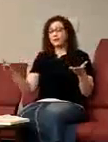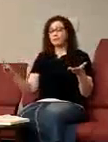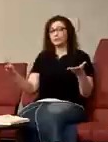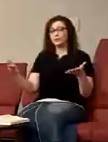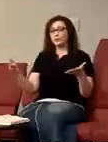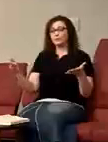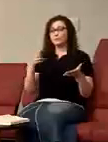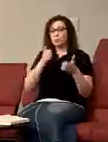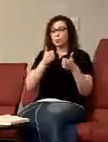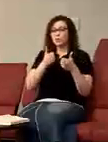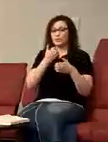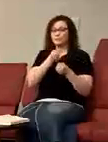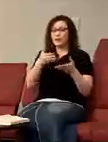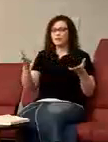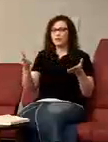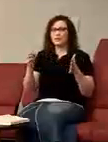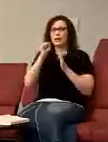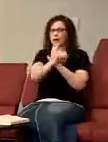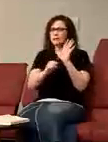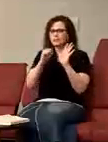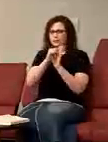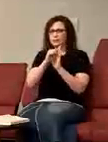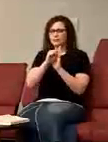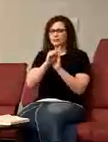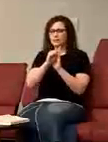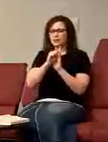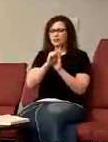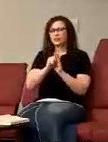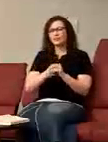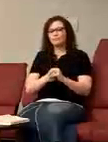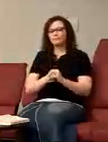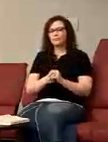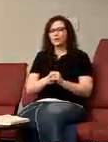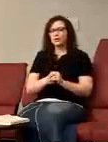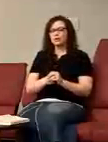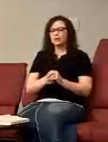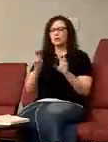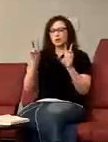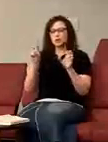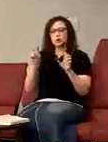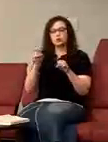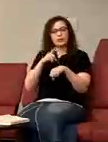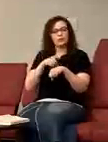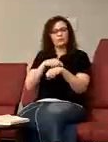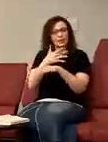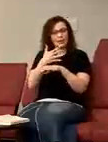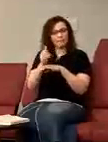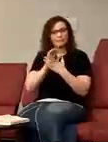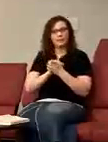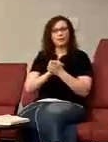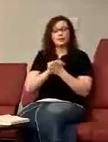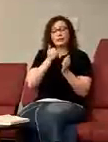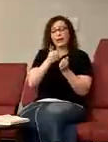everything, there's a season. What's a season? A season is a period of time, right? So I can say to everything there's a